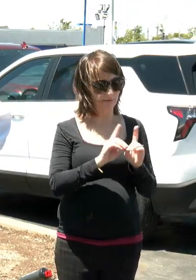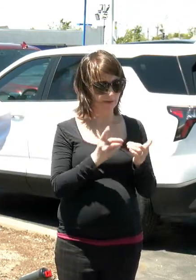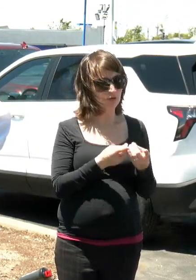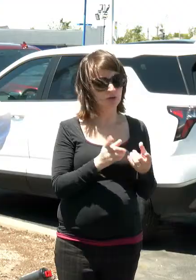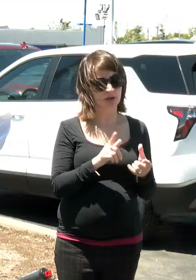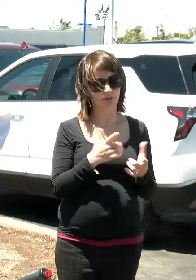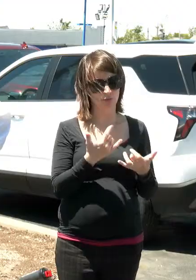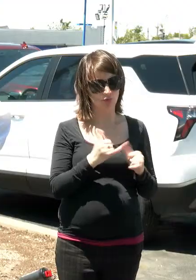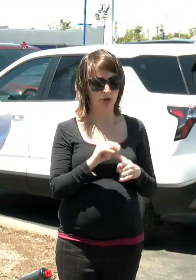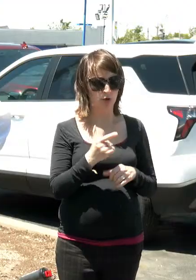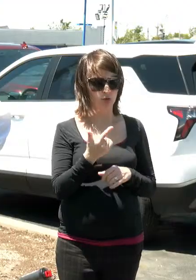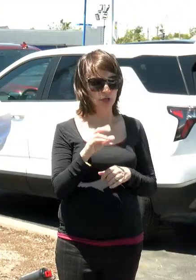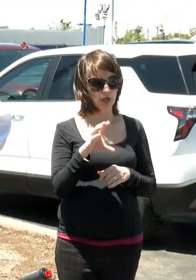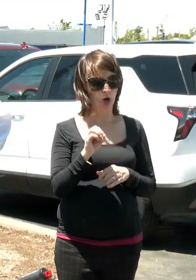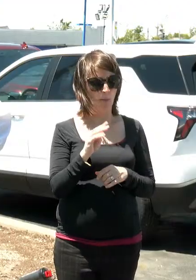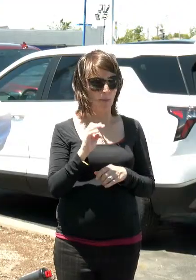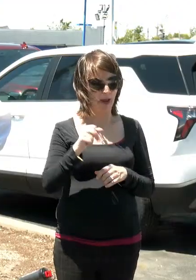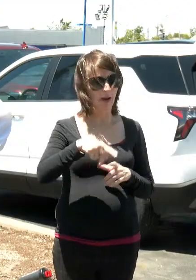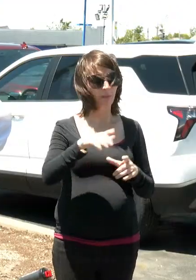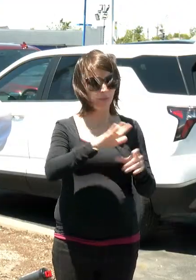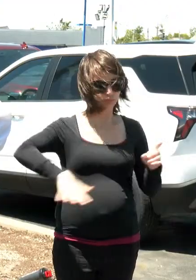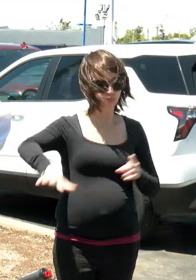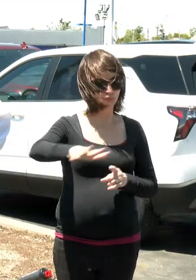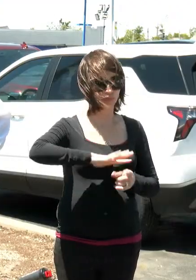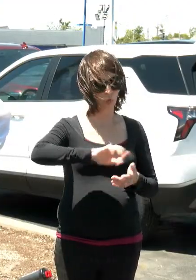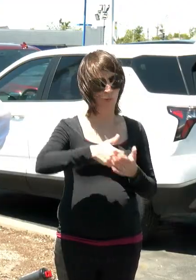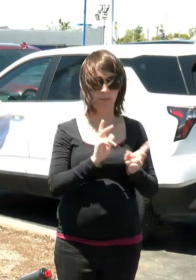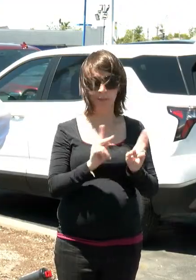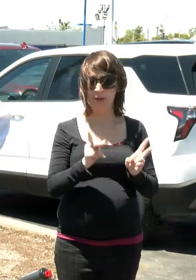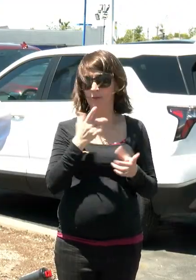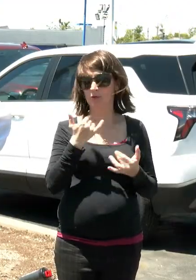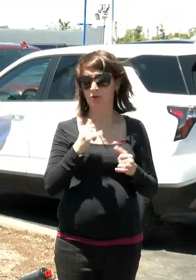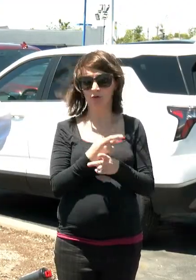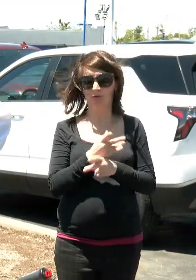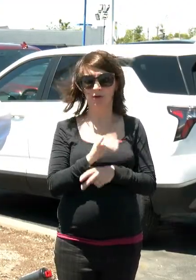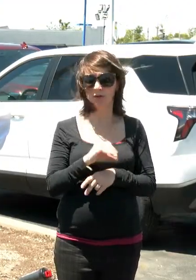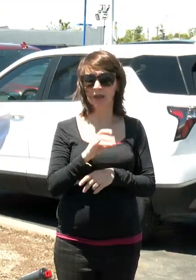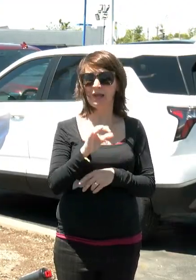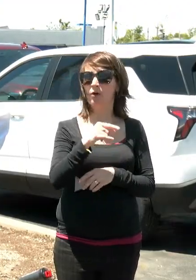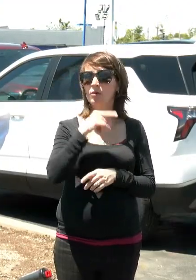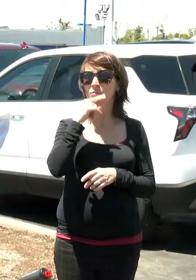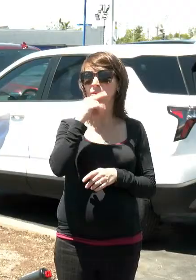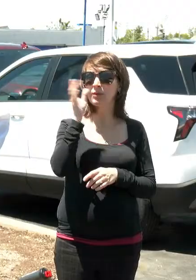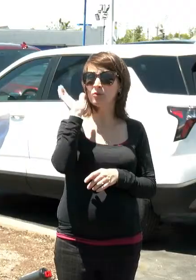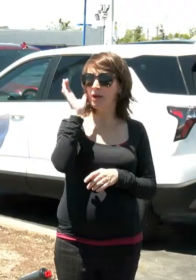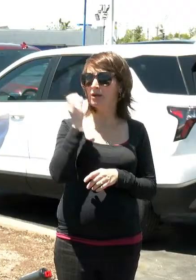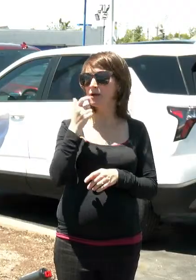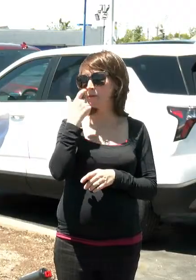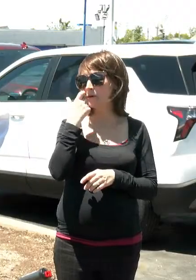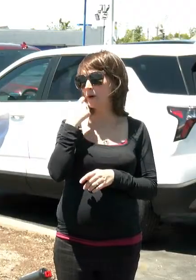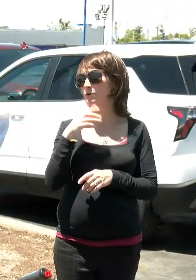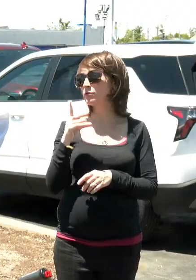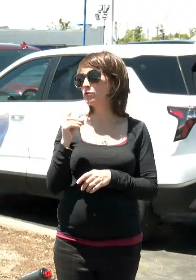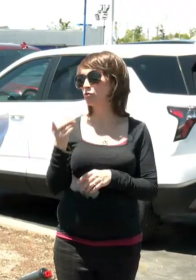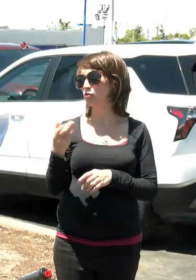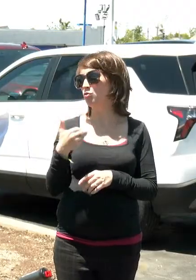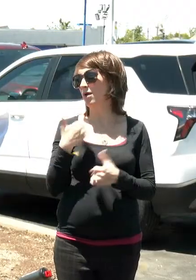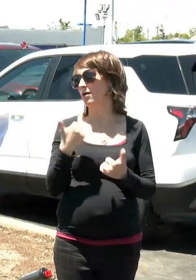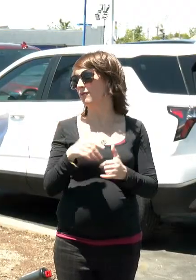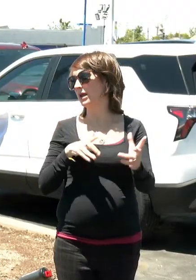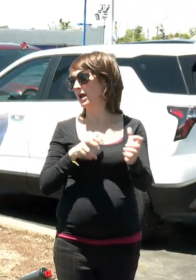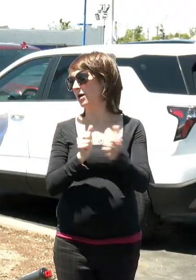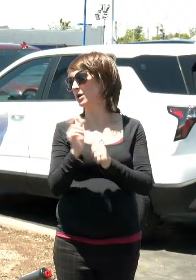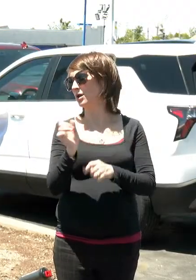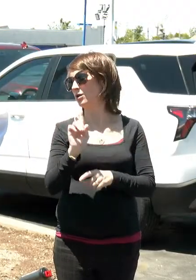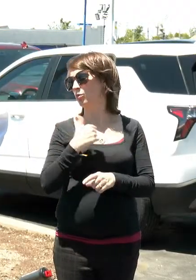of technology components that pulled together those figures, but they are not solid. Public radio. Do you have any updates on where we